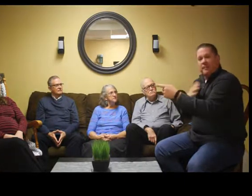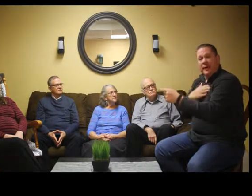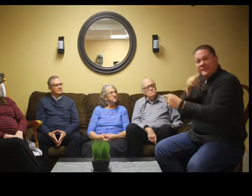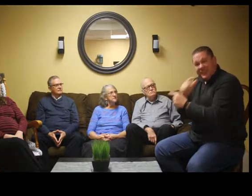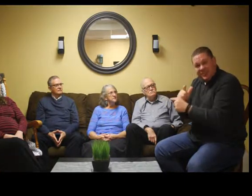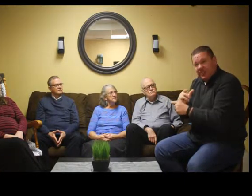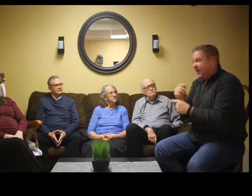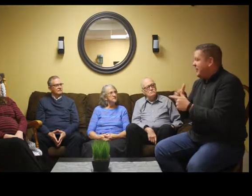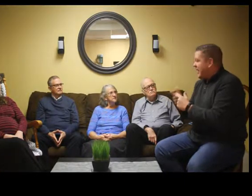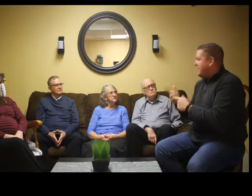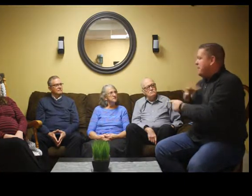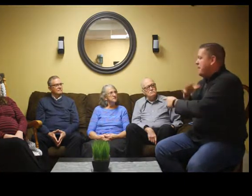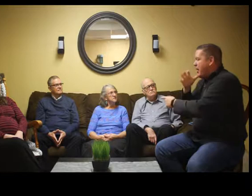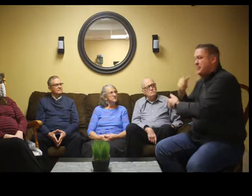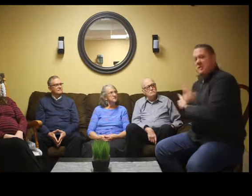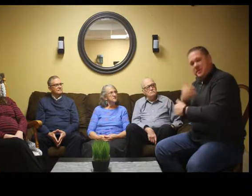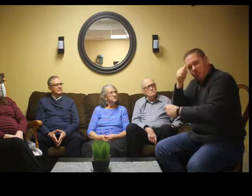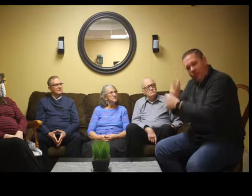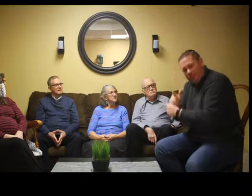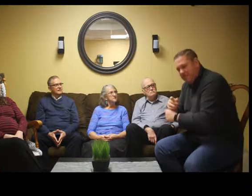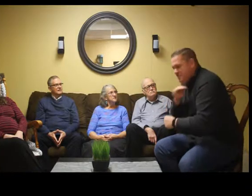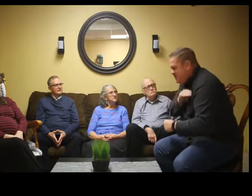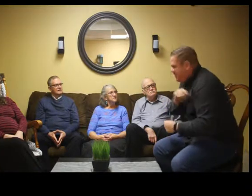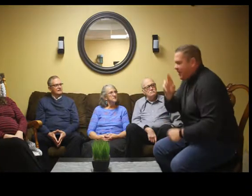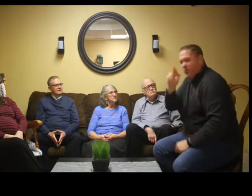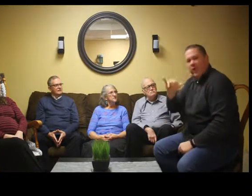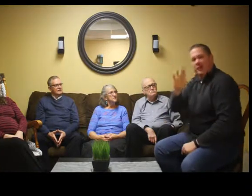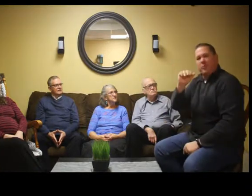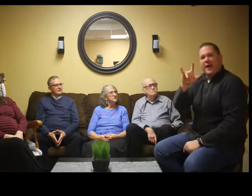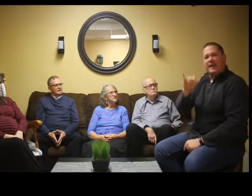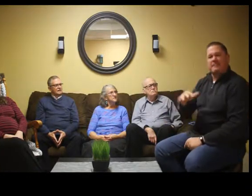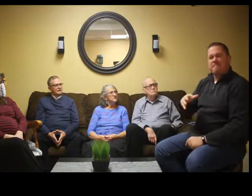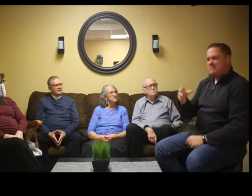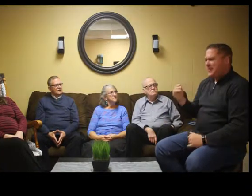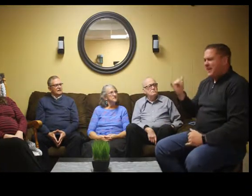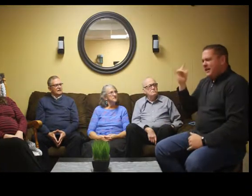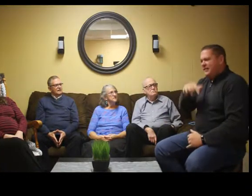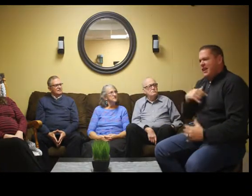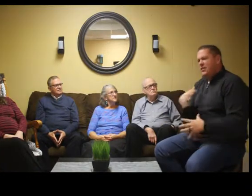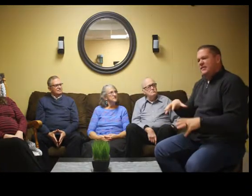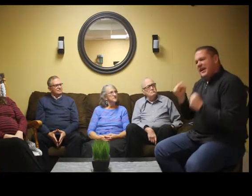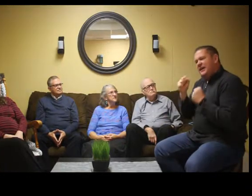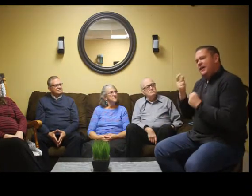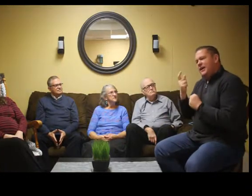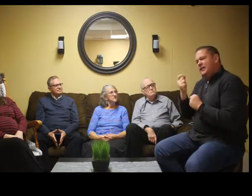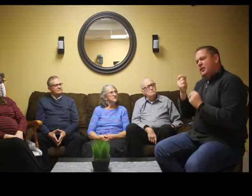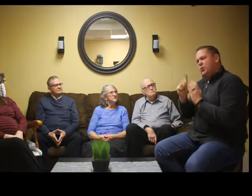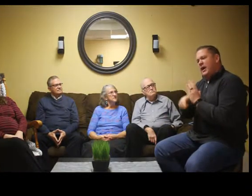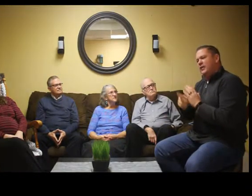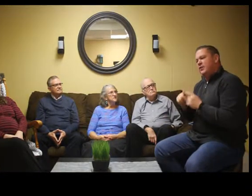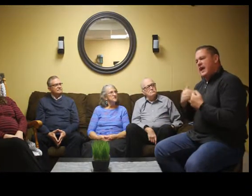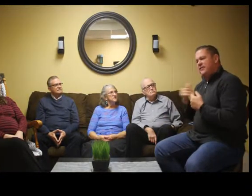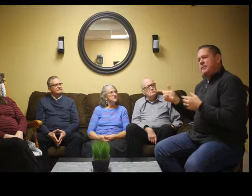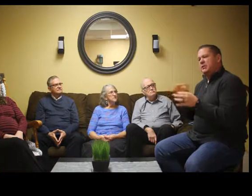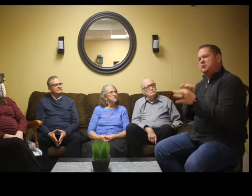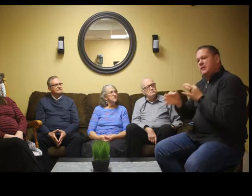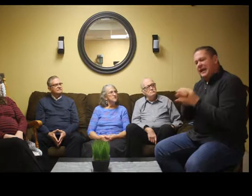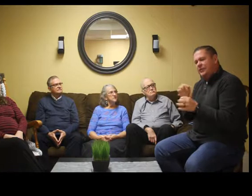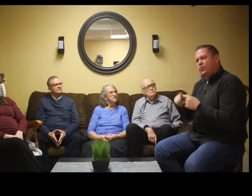my sister, and then my mom's baby brother, missionary Ray Bradley. Today I want to take a little while to have them explain to